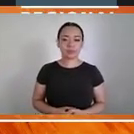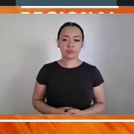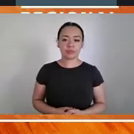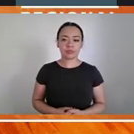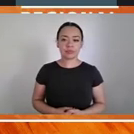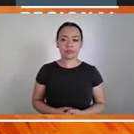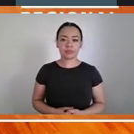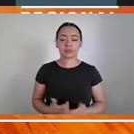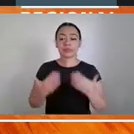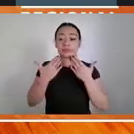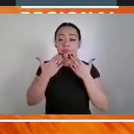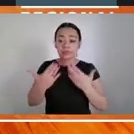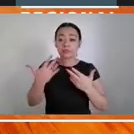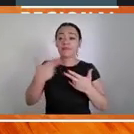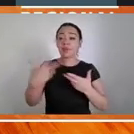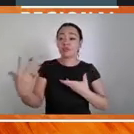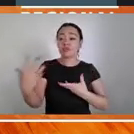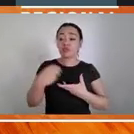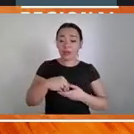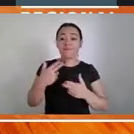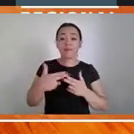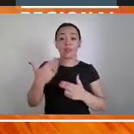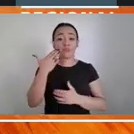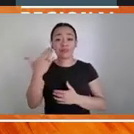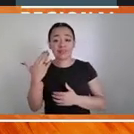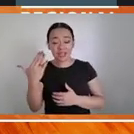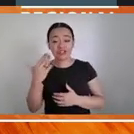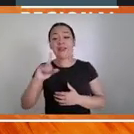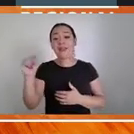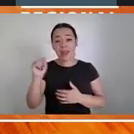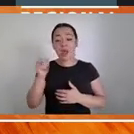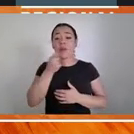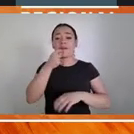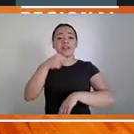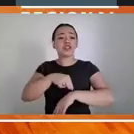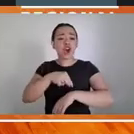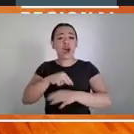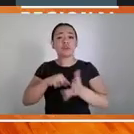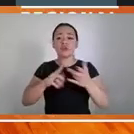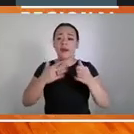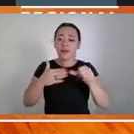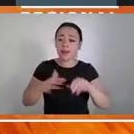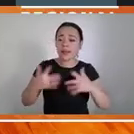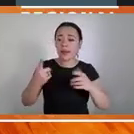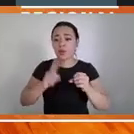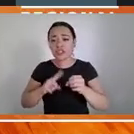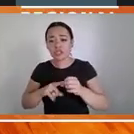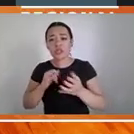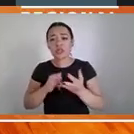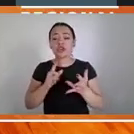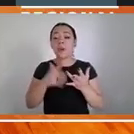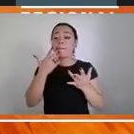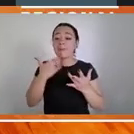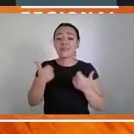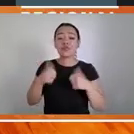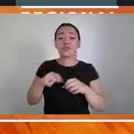Thank you for joining us for the presentation. We'll spend some time now answering your questions, so please send them through using the